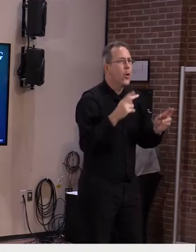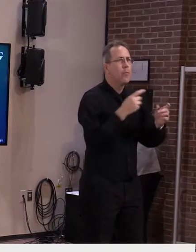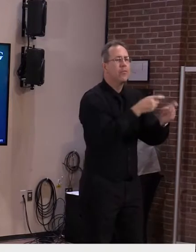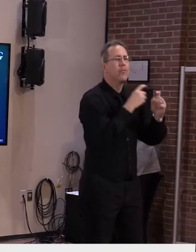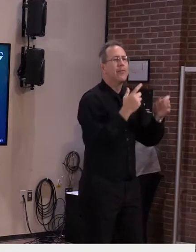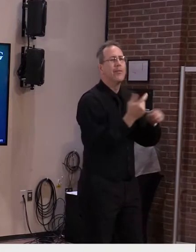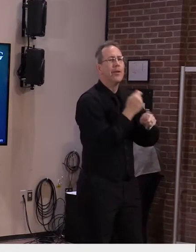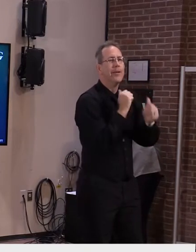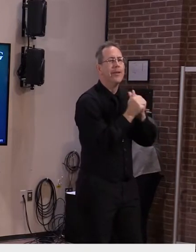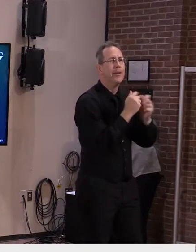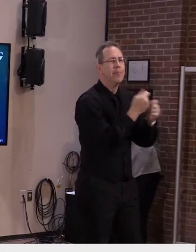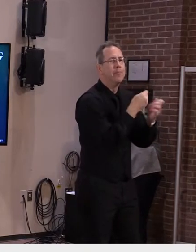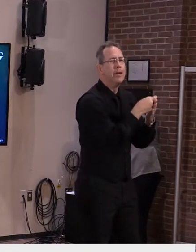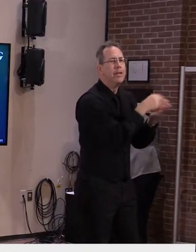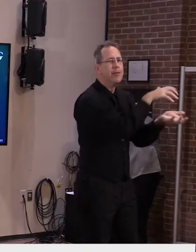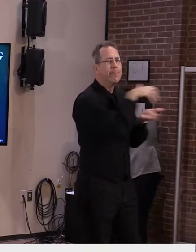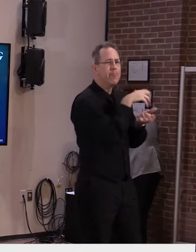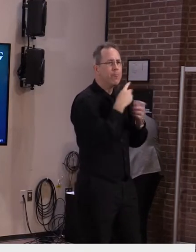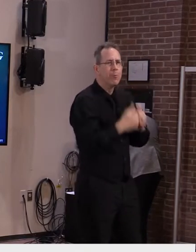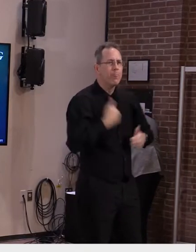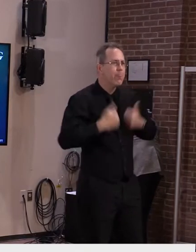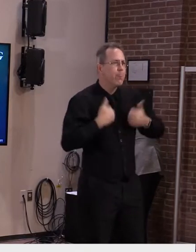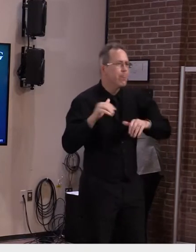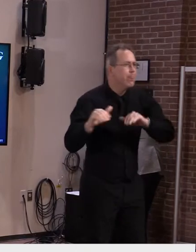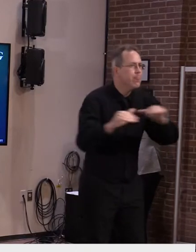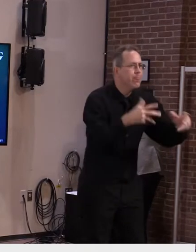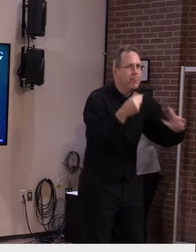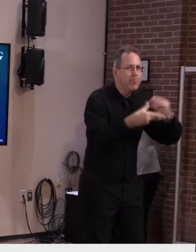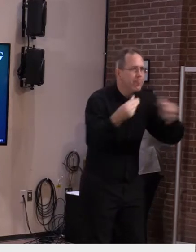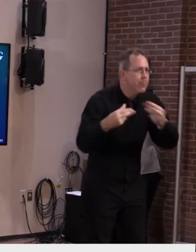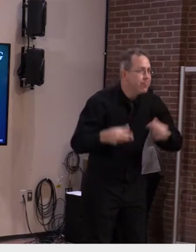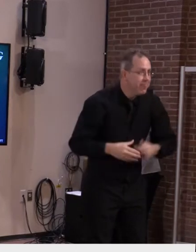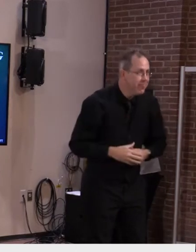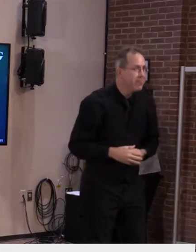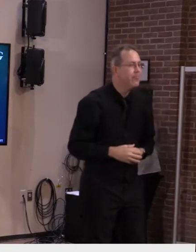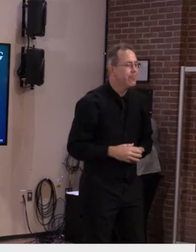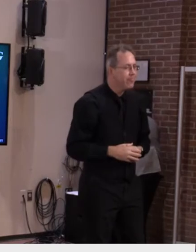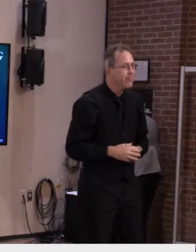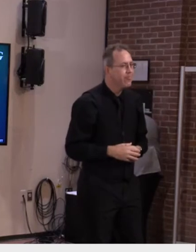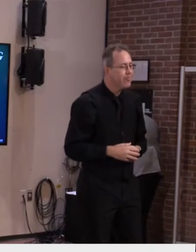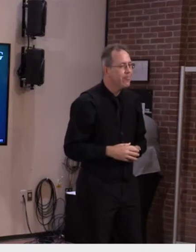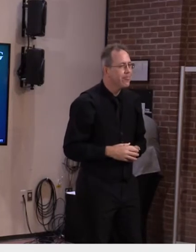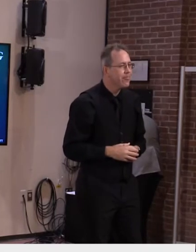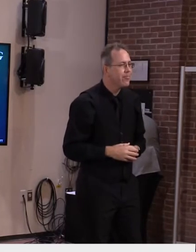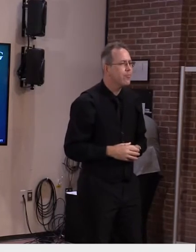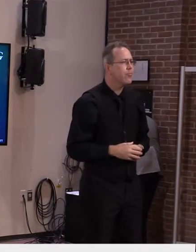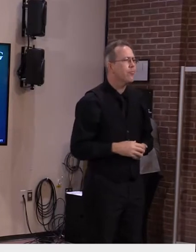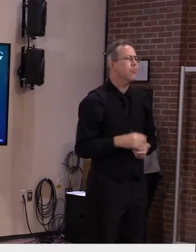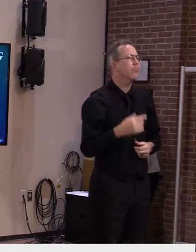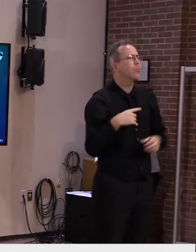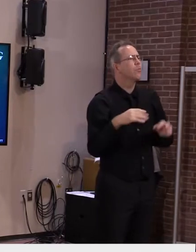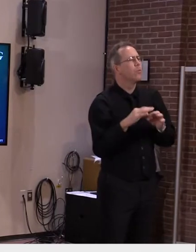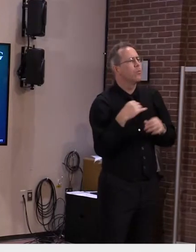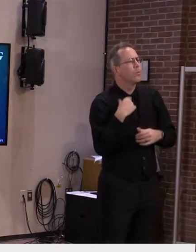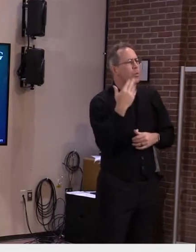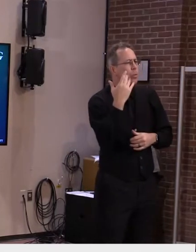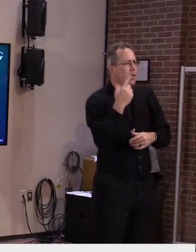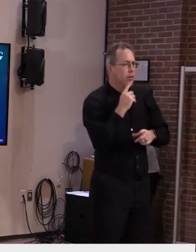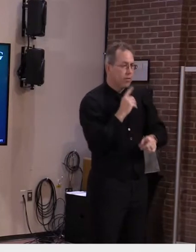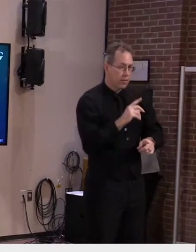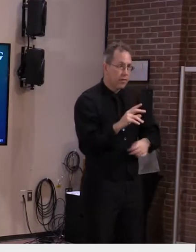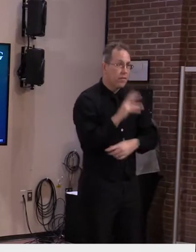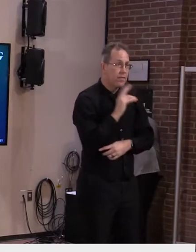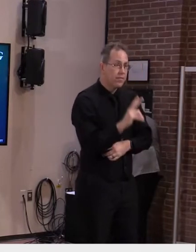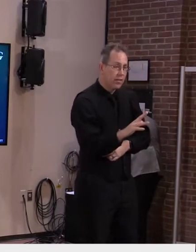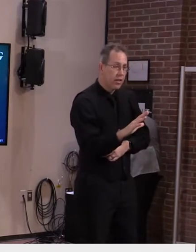at the school level. We wanted to wait to launch this program until 5 through 11 vaccination was fully up and running so the elementary schools could